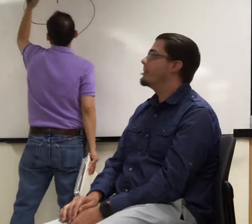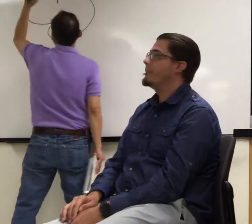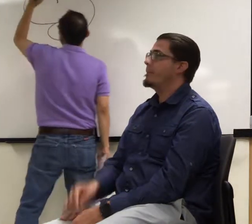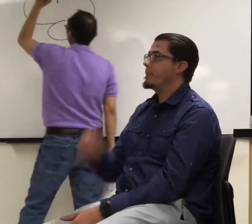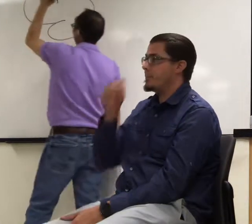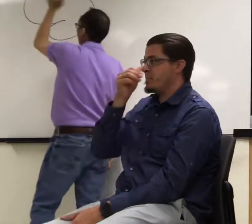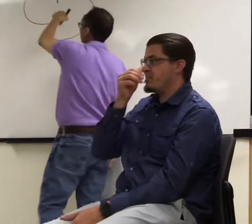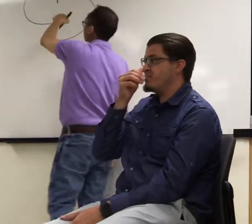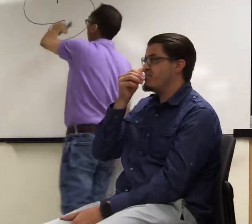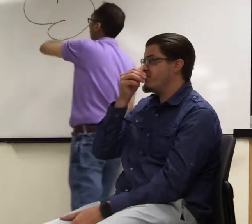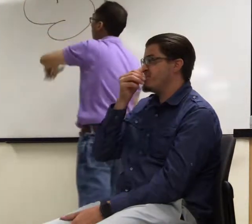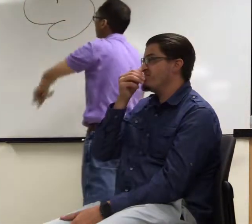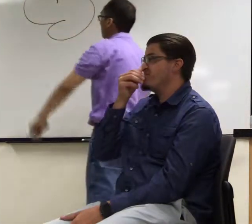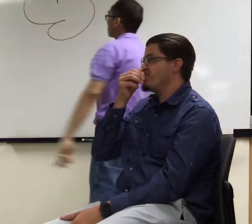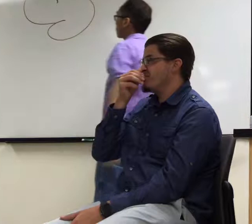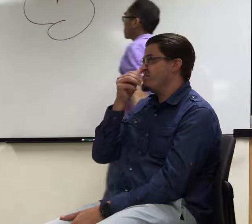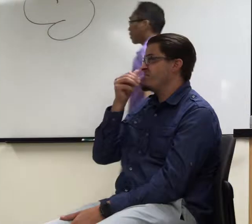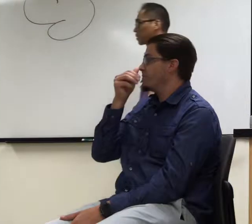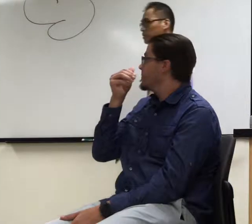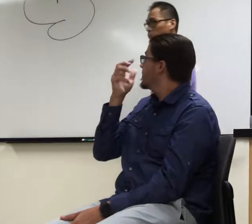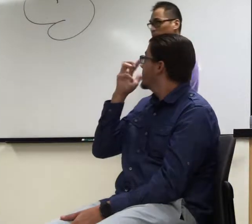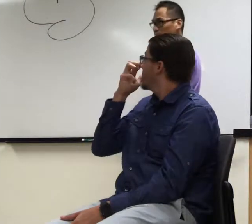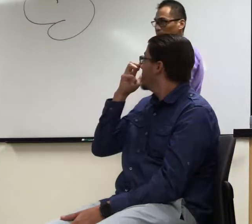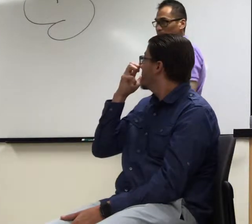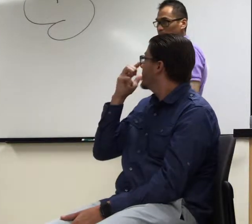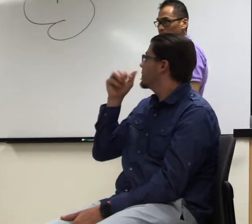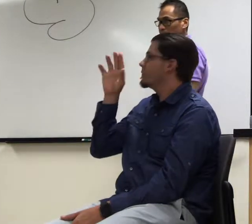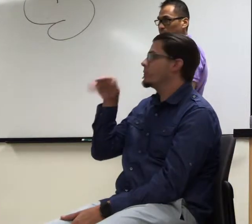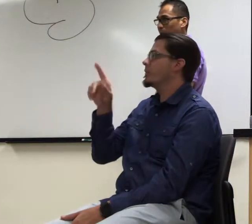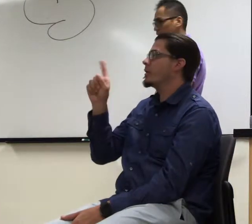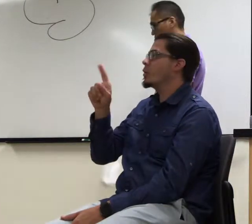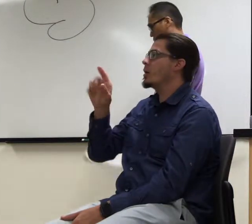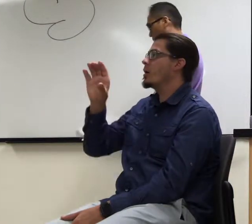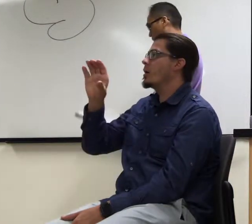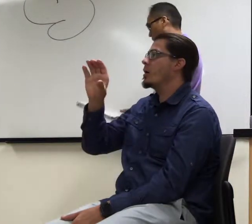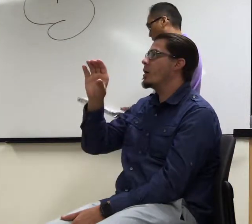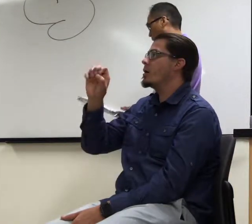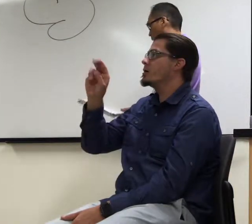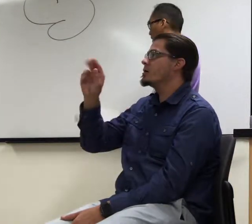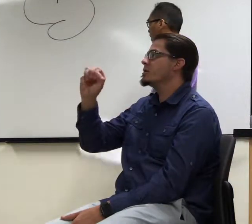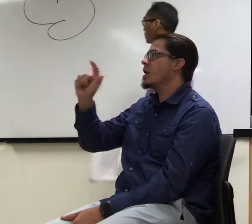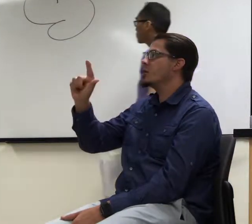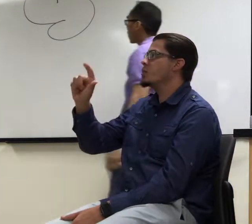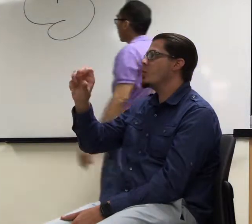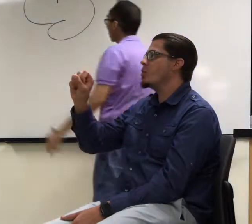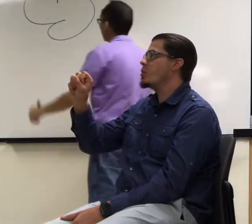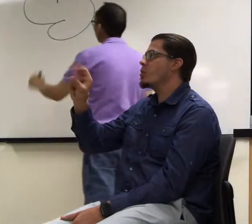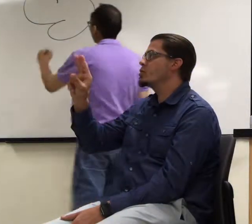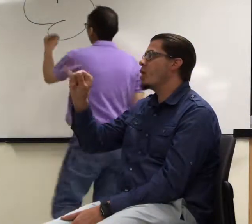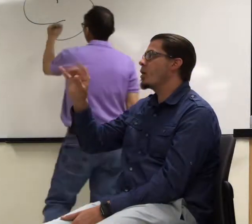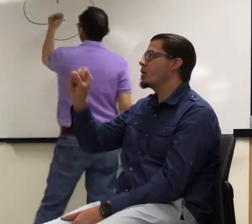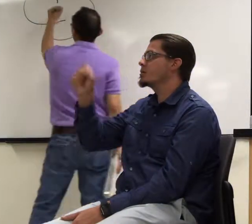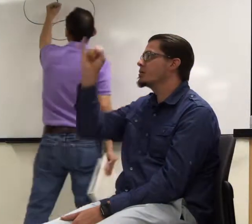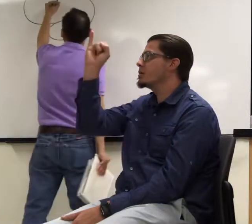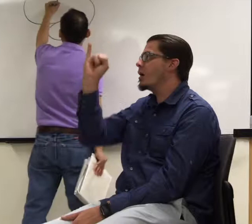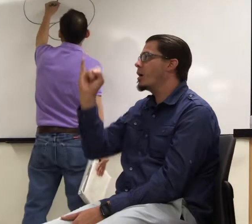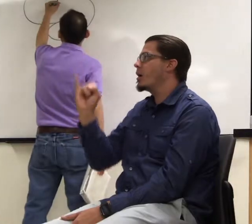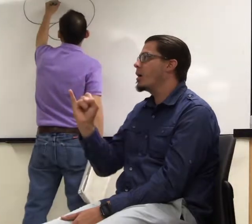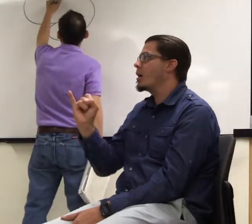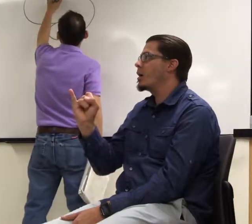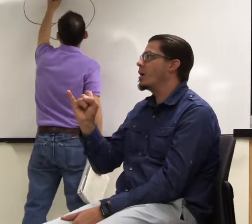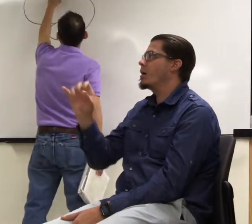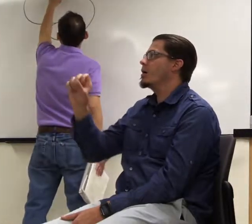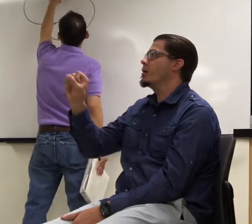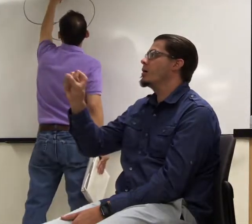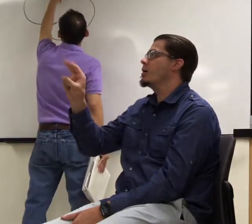And let me draw more or less where the central sulcus would be, the black squiggly line. Let me draw the